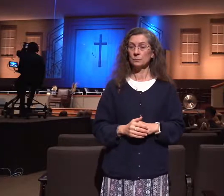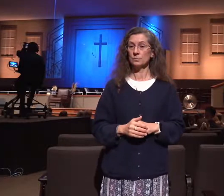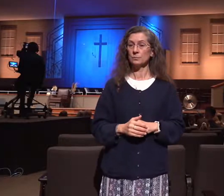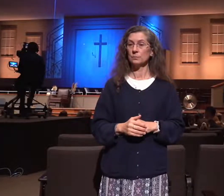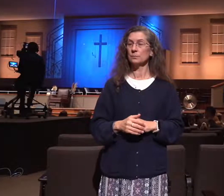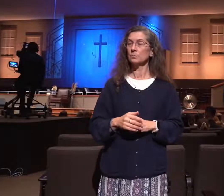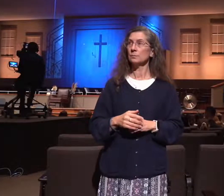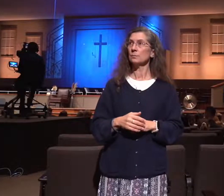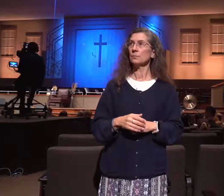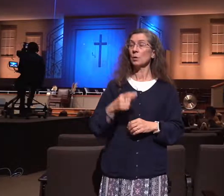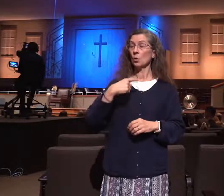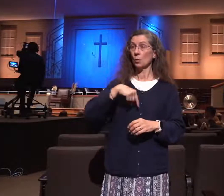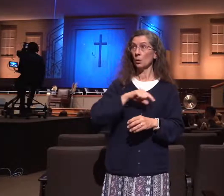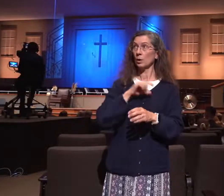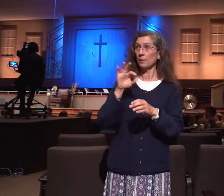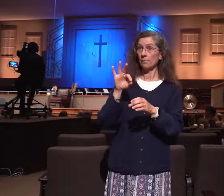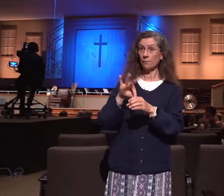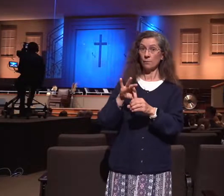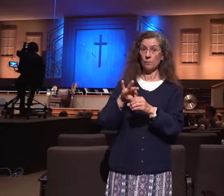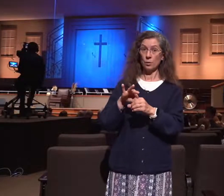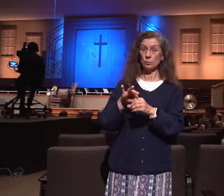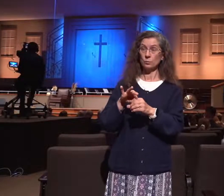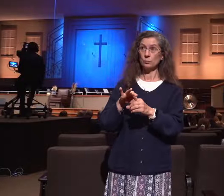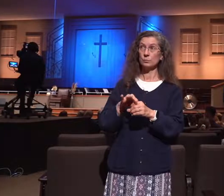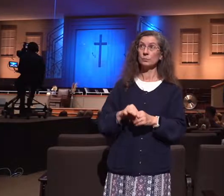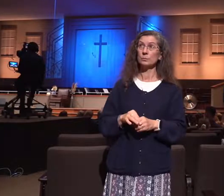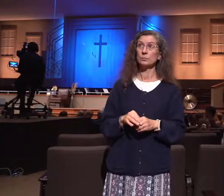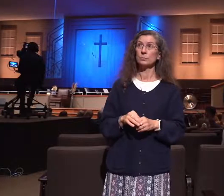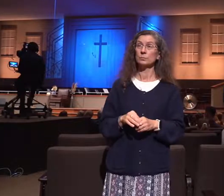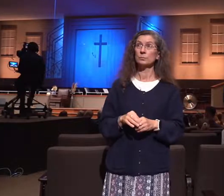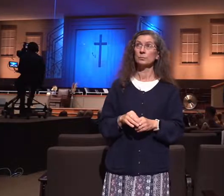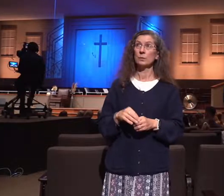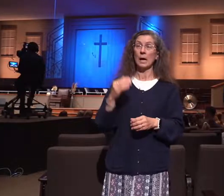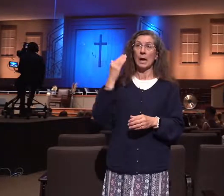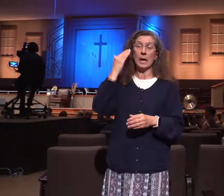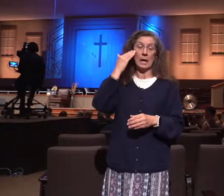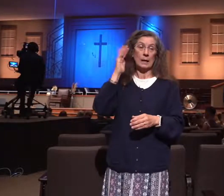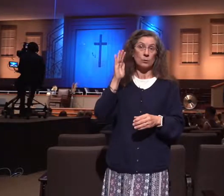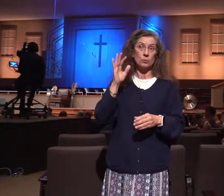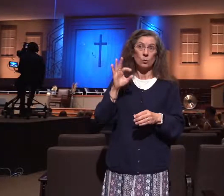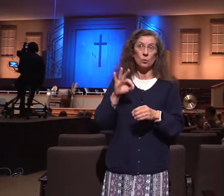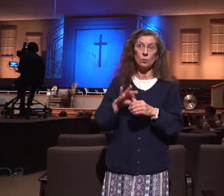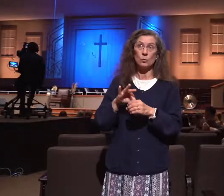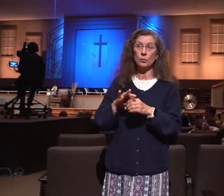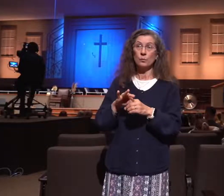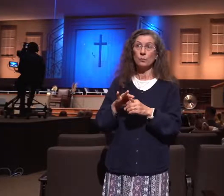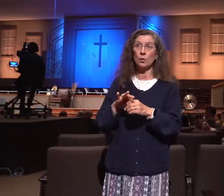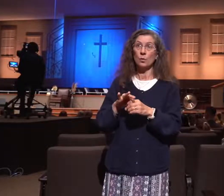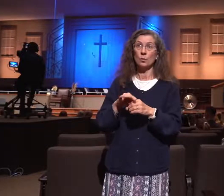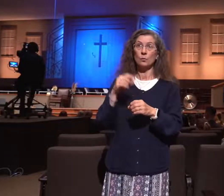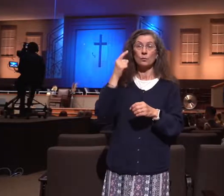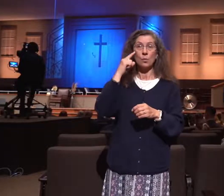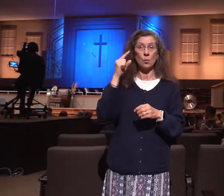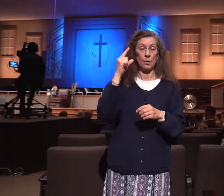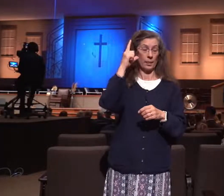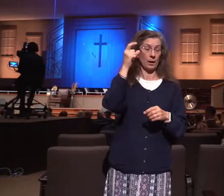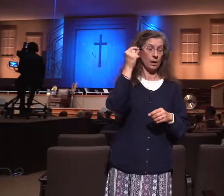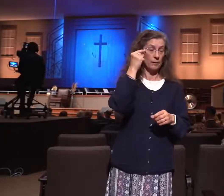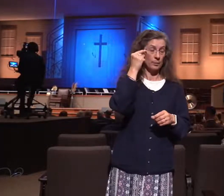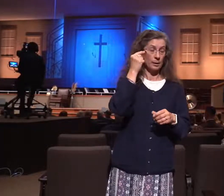we're going to vote. I don't know what the vote will be as far as the senators and House and so forth.